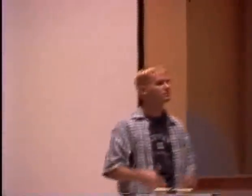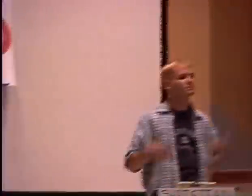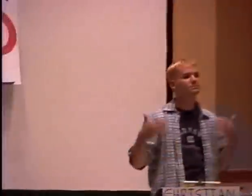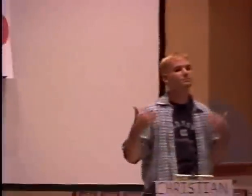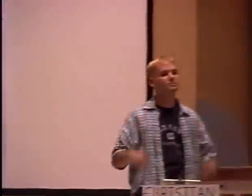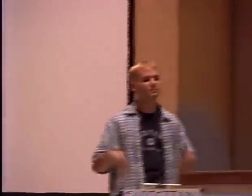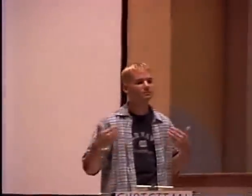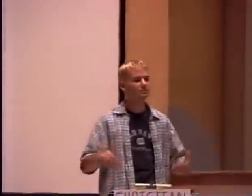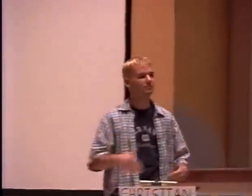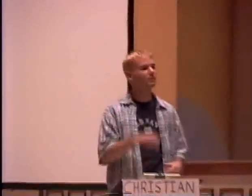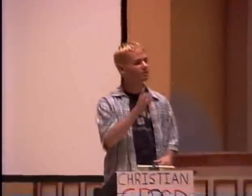Thank you, Valerie.